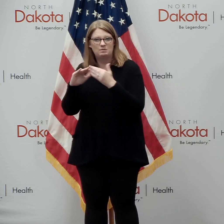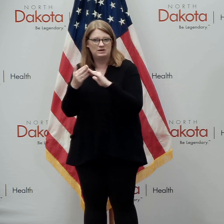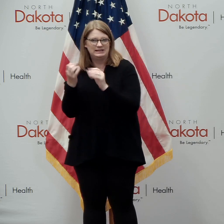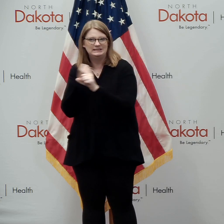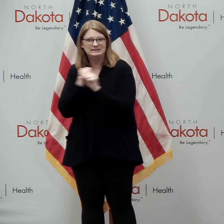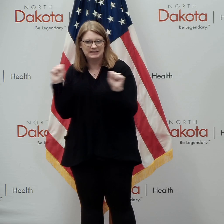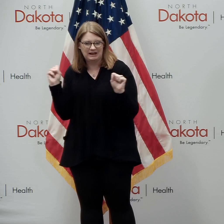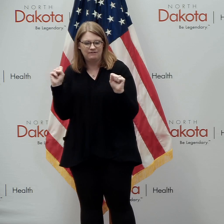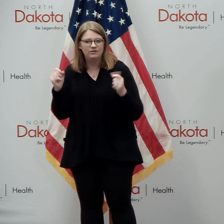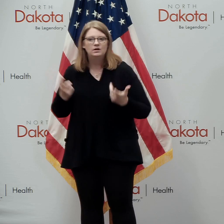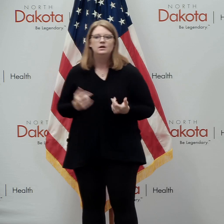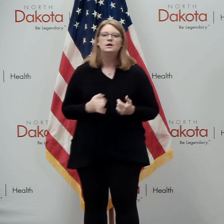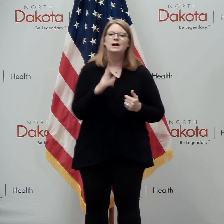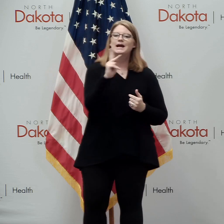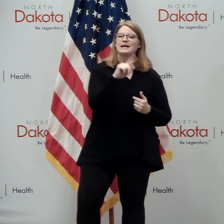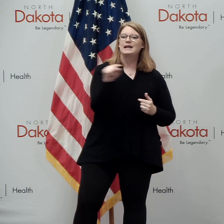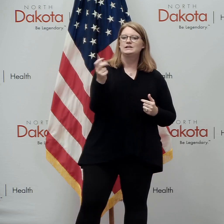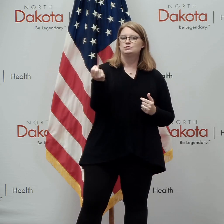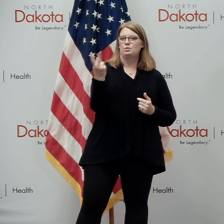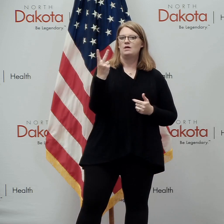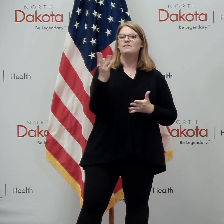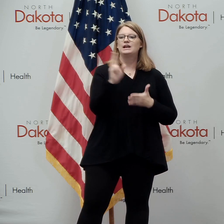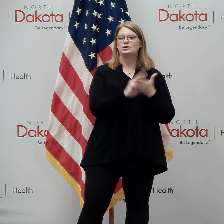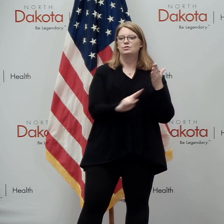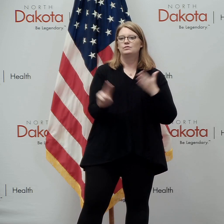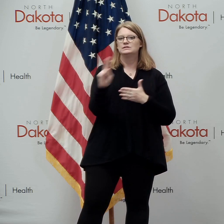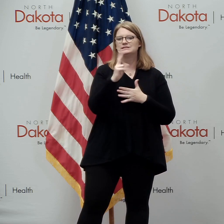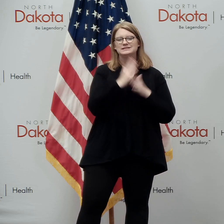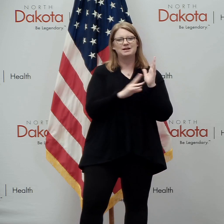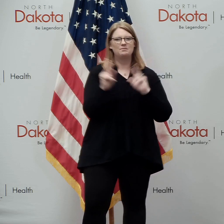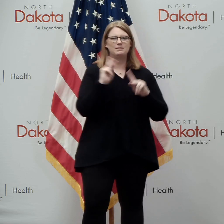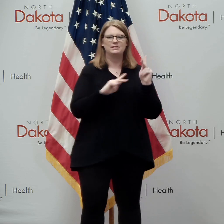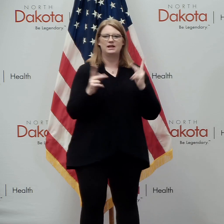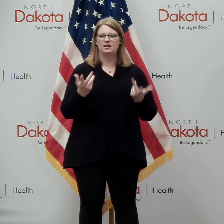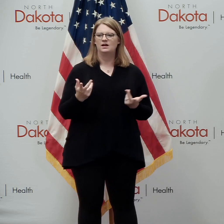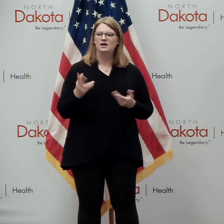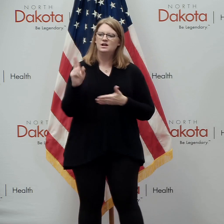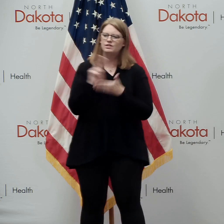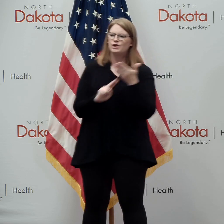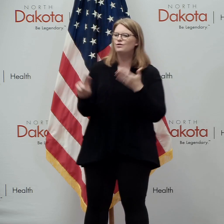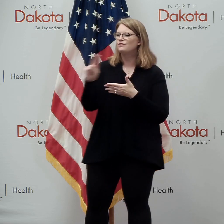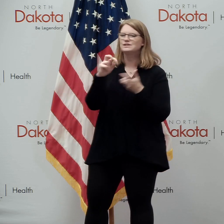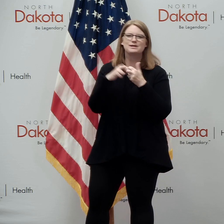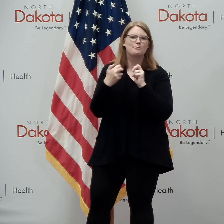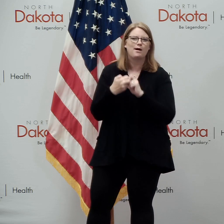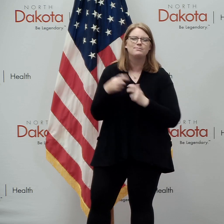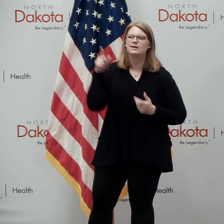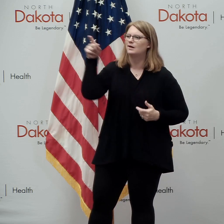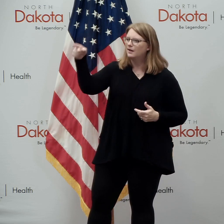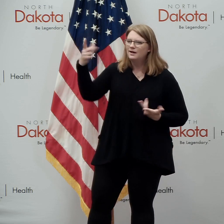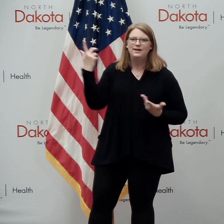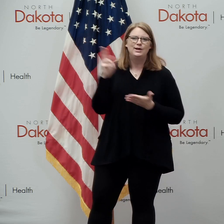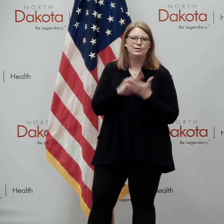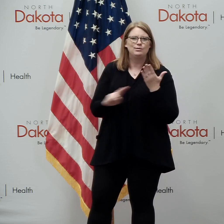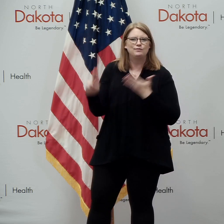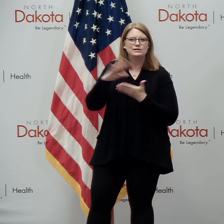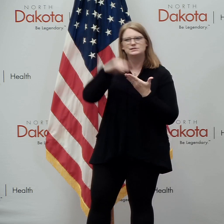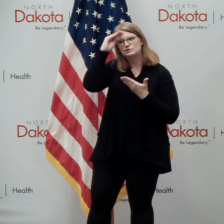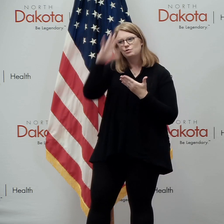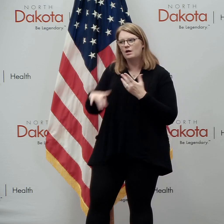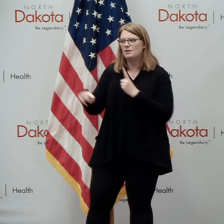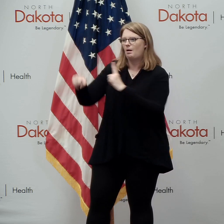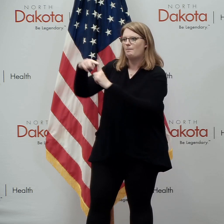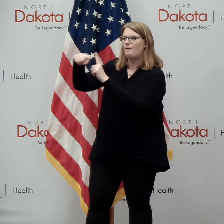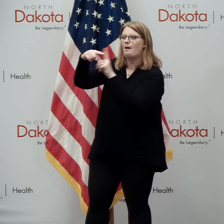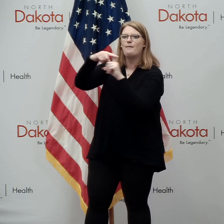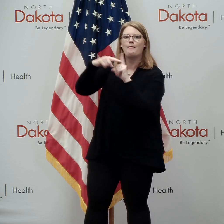care facilities and our K-12 and our universities, some people might say, oh, the university's the problem. All the university students are getting positive. That's